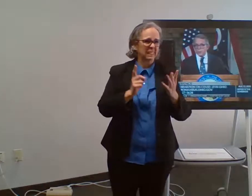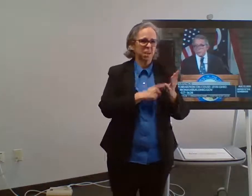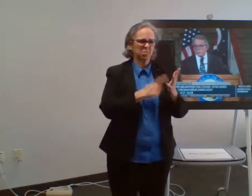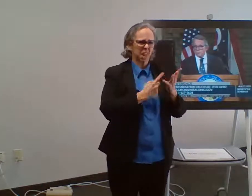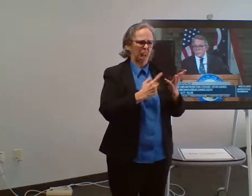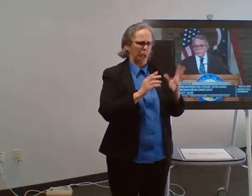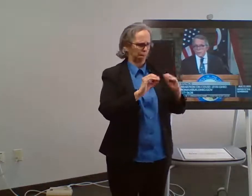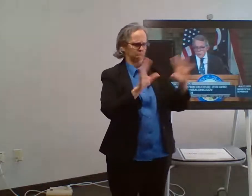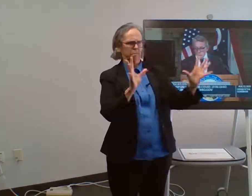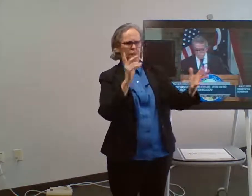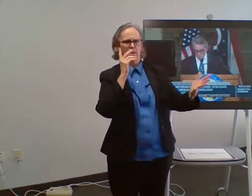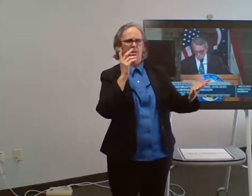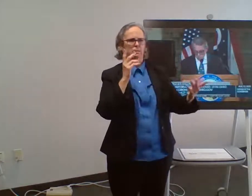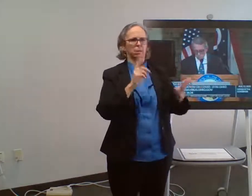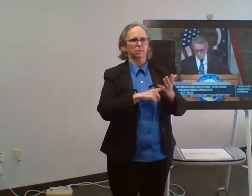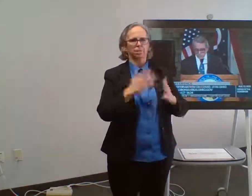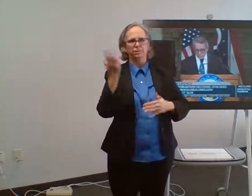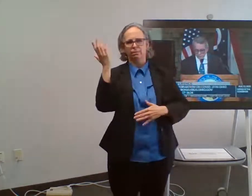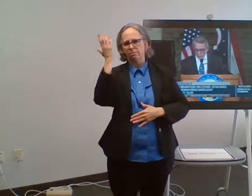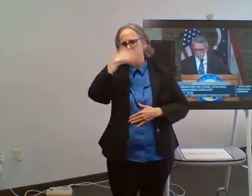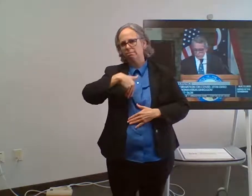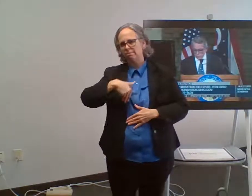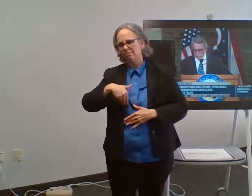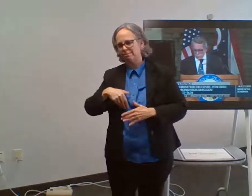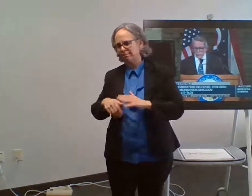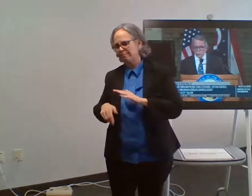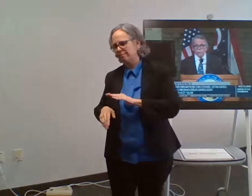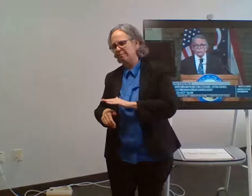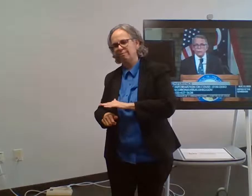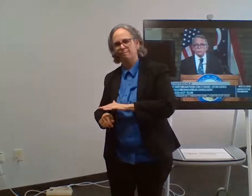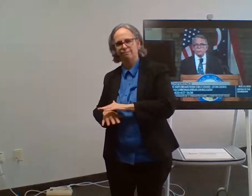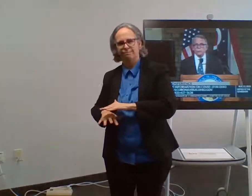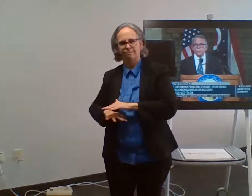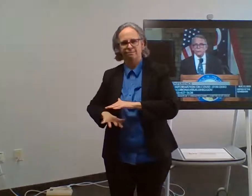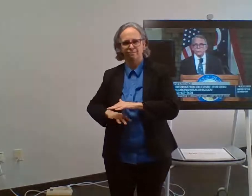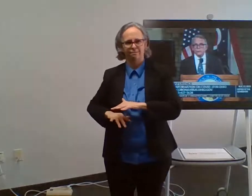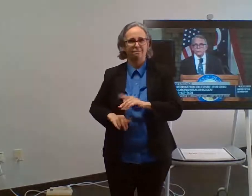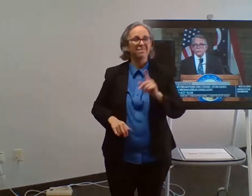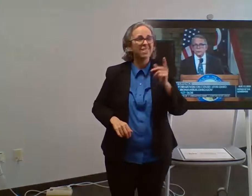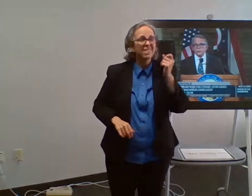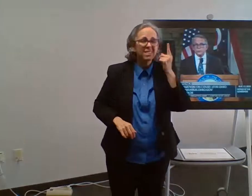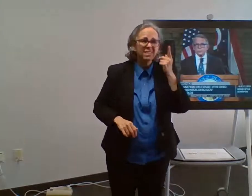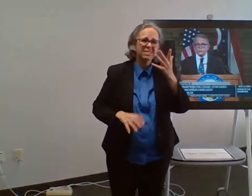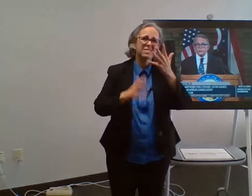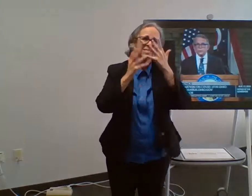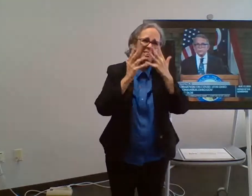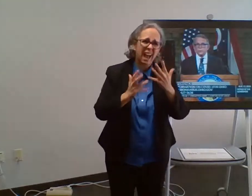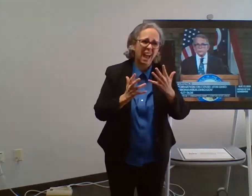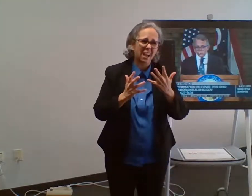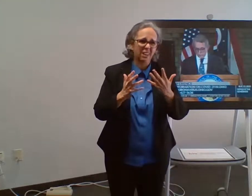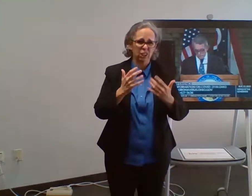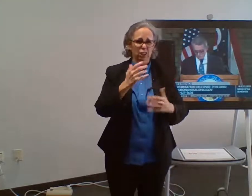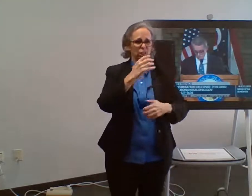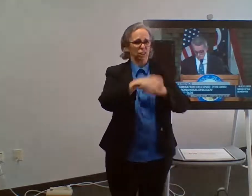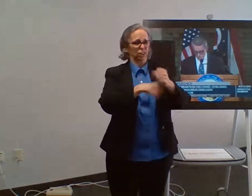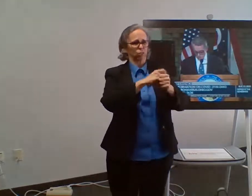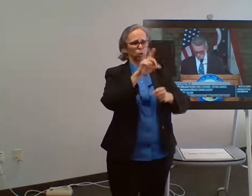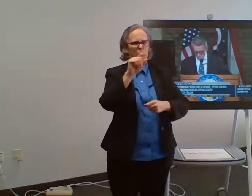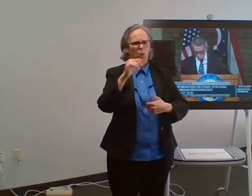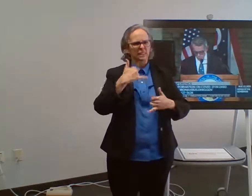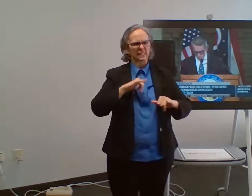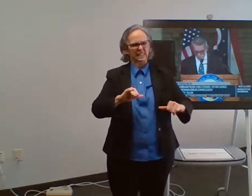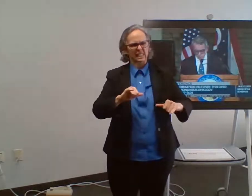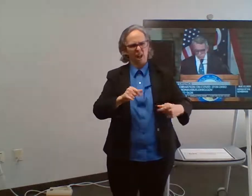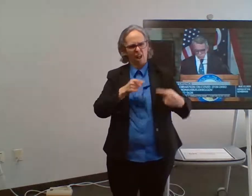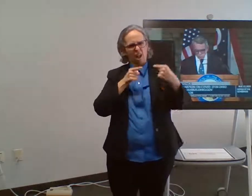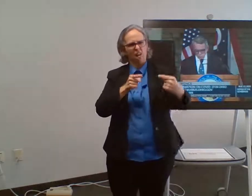it's more subtle. But sadly, in 2020, racism does still exist in this country.